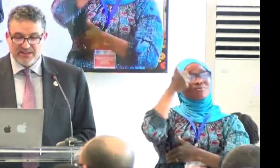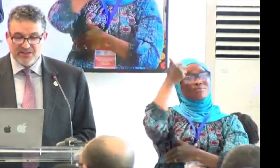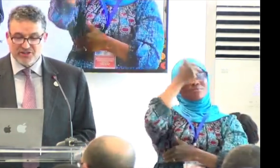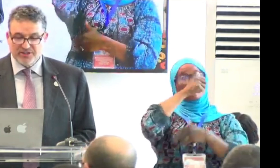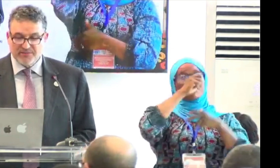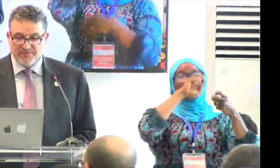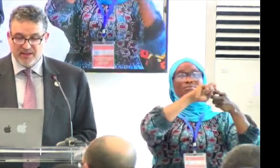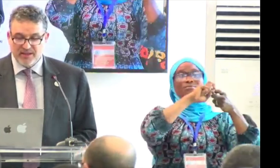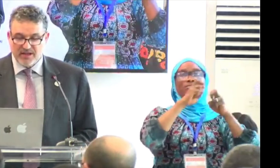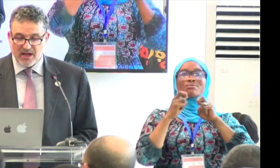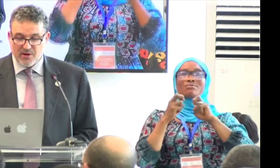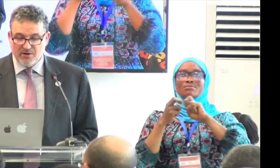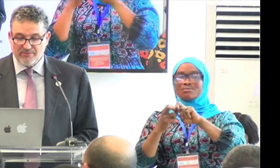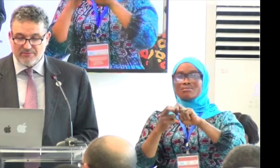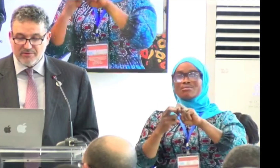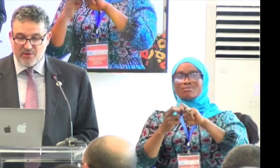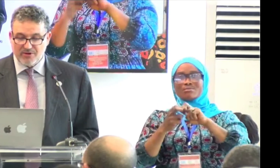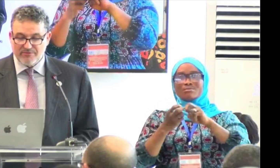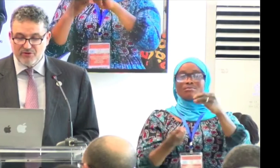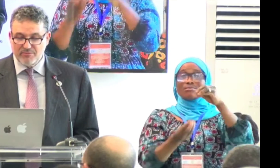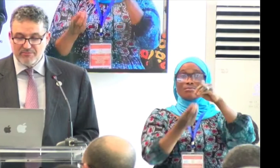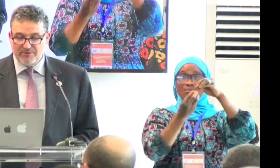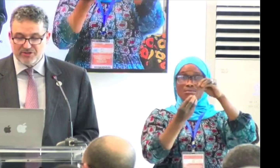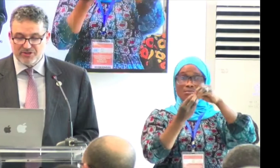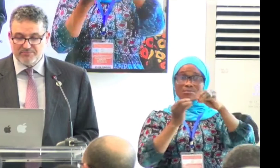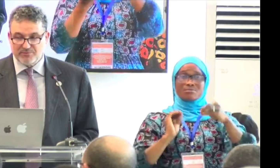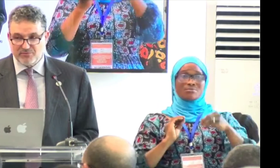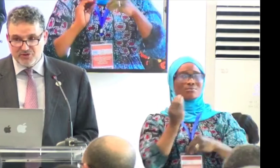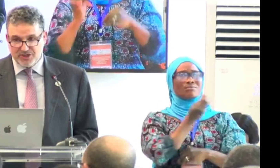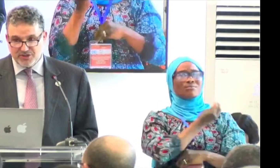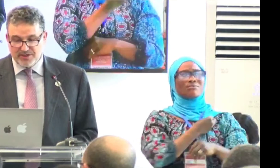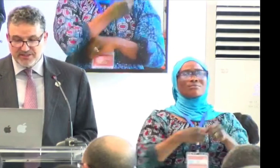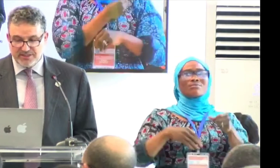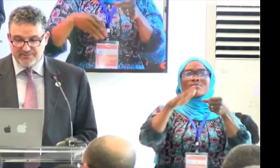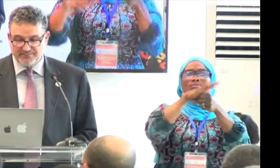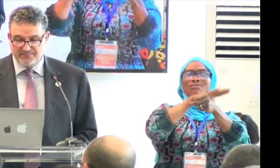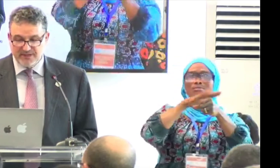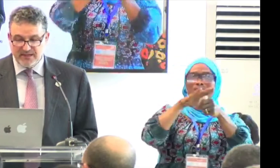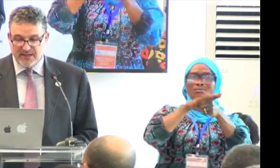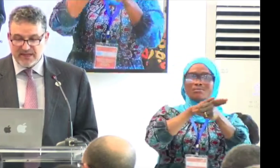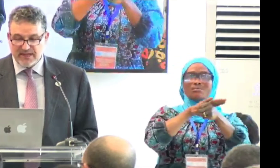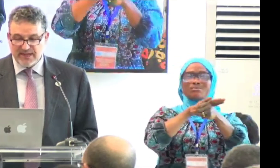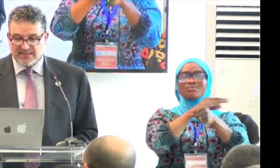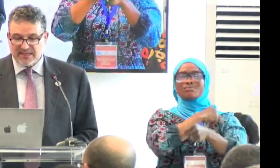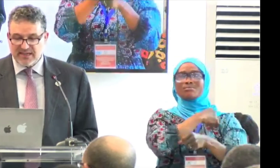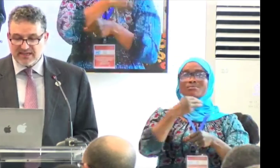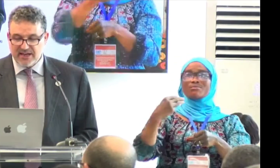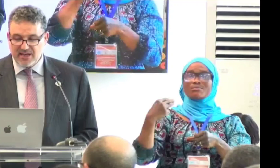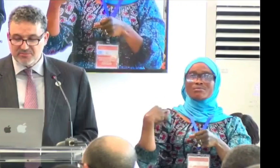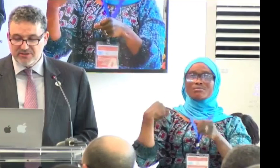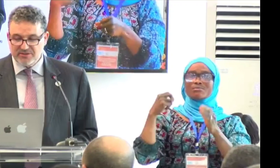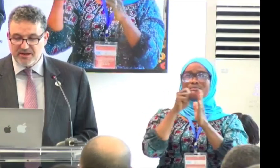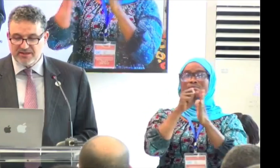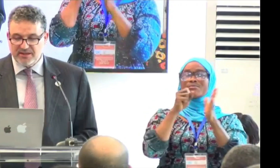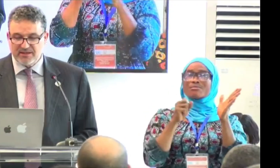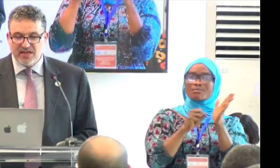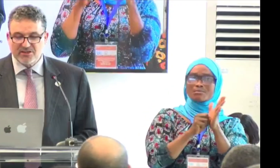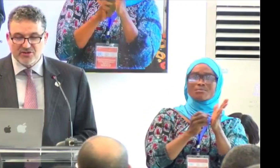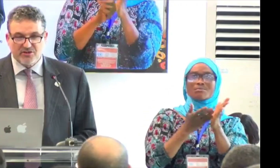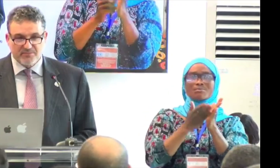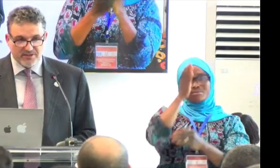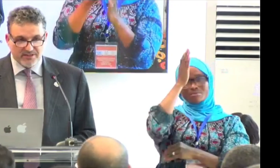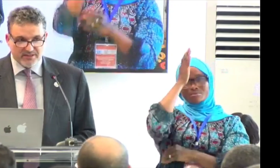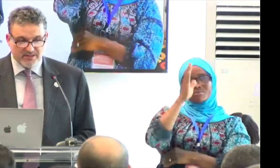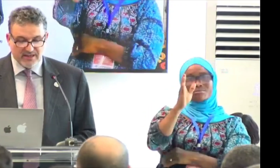In addition, our full membership G20 is an acknowledgement by the